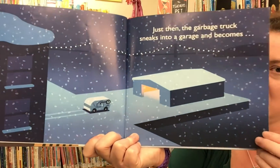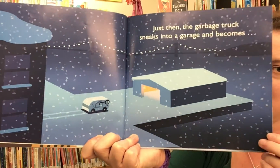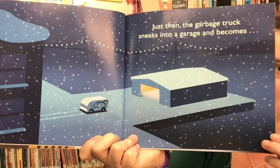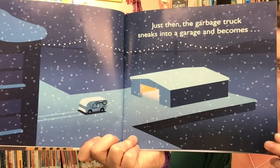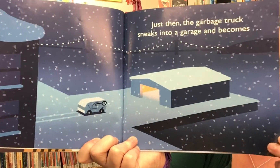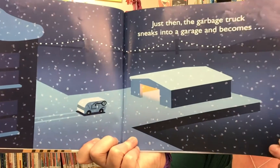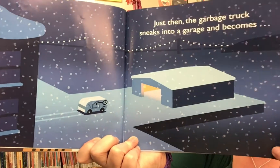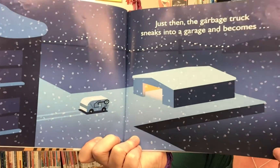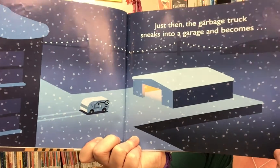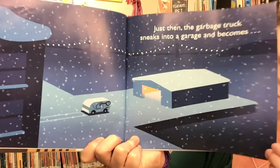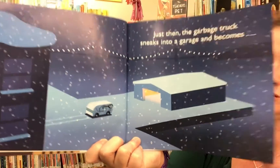becomes